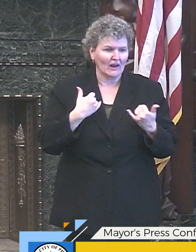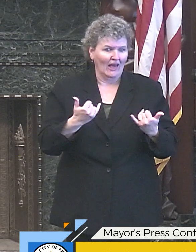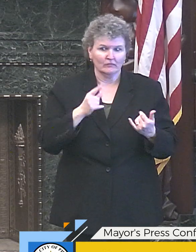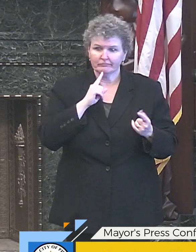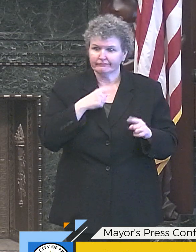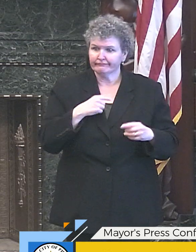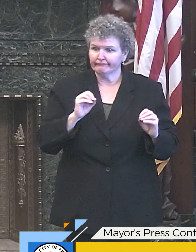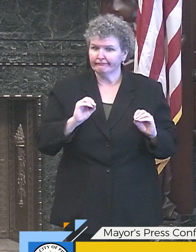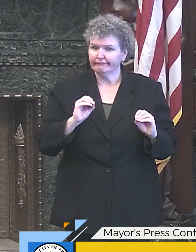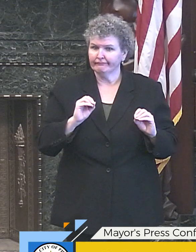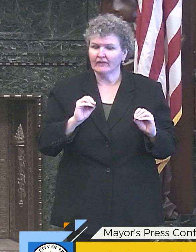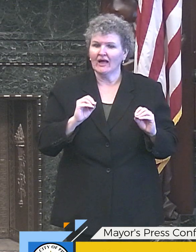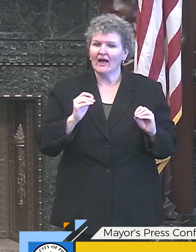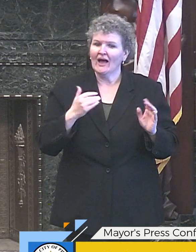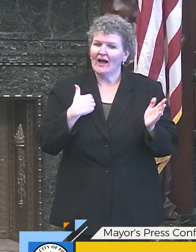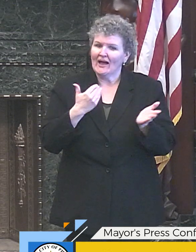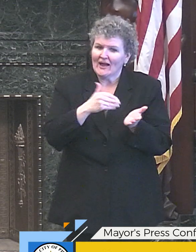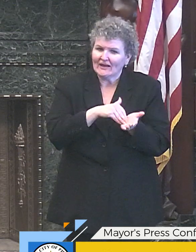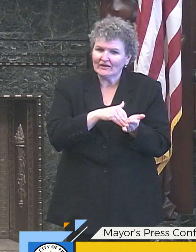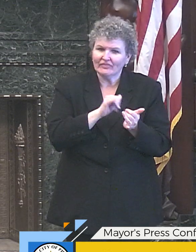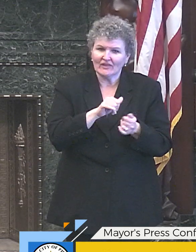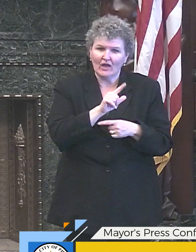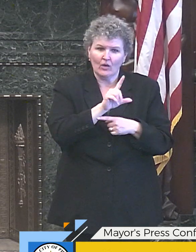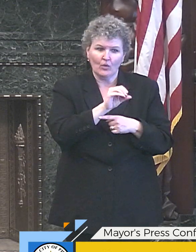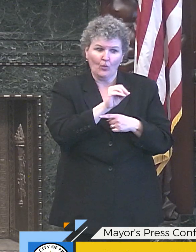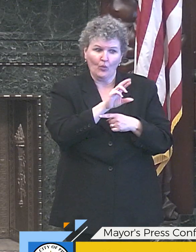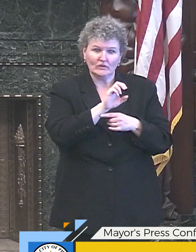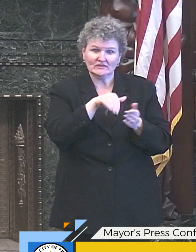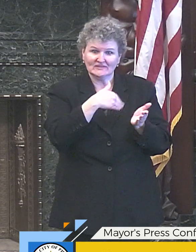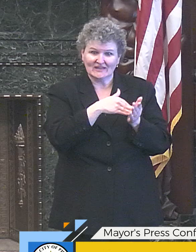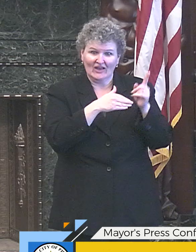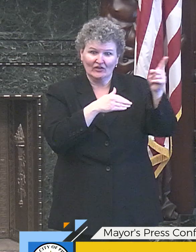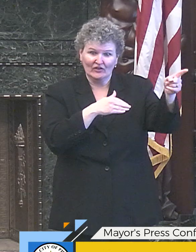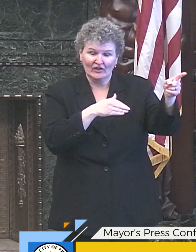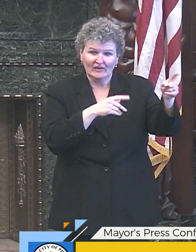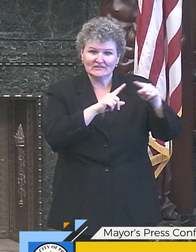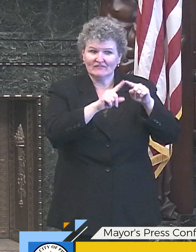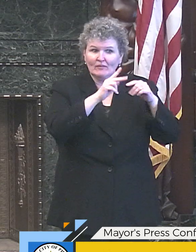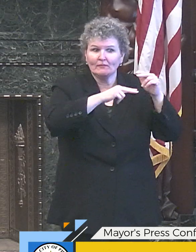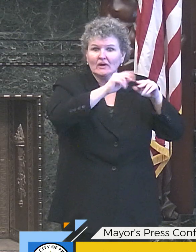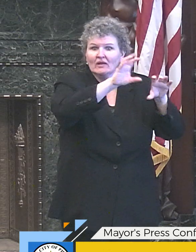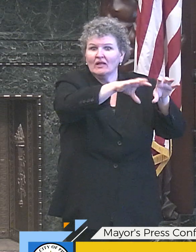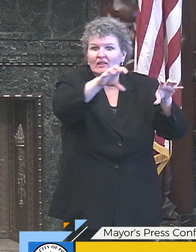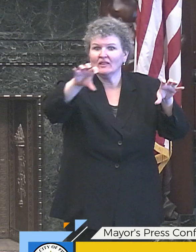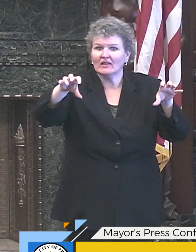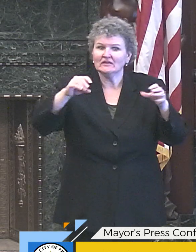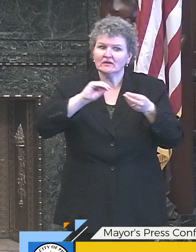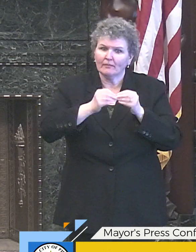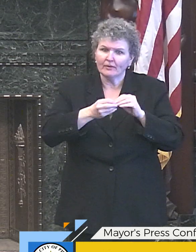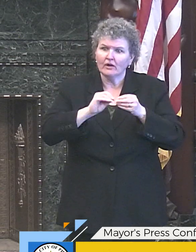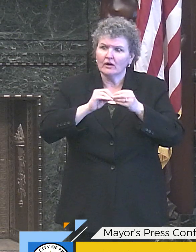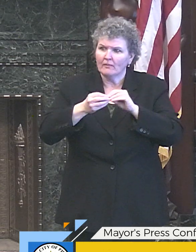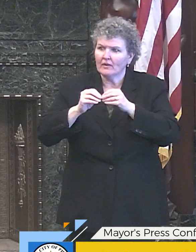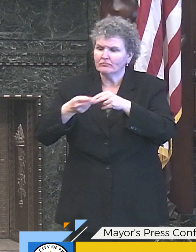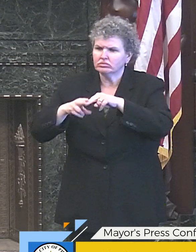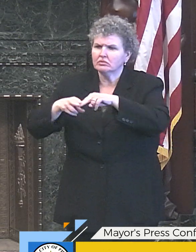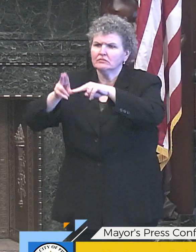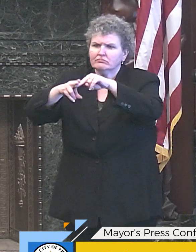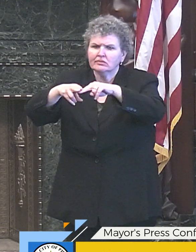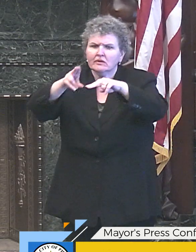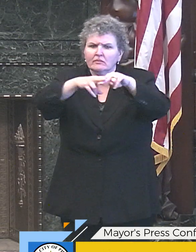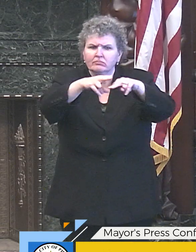surge capacity at both the Leah Core Center and other facilities to make sure that our surge capacity for all of our hospital systems are met.